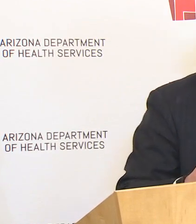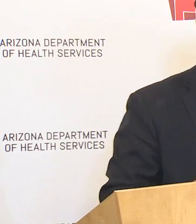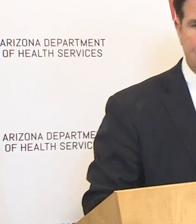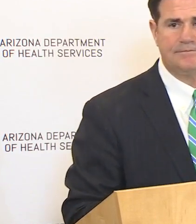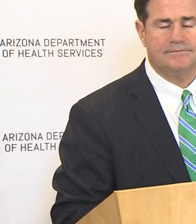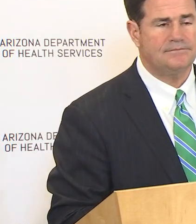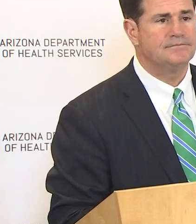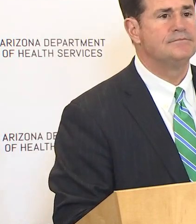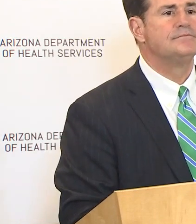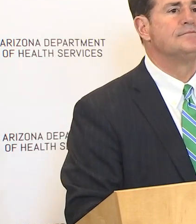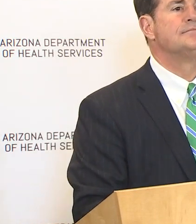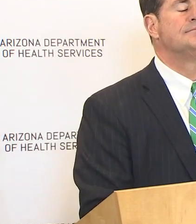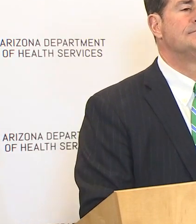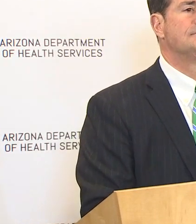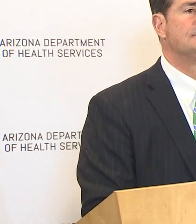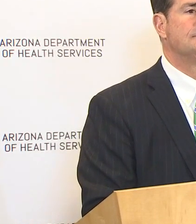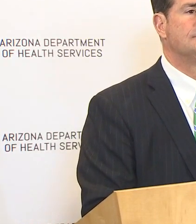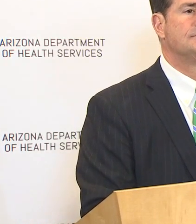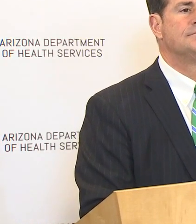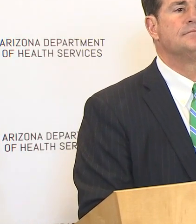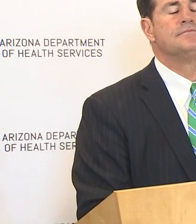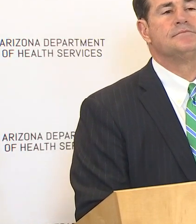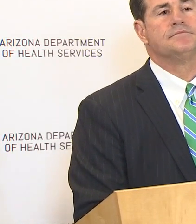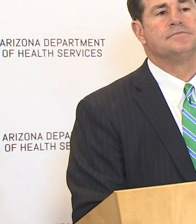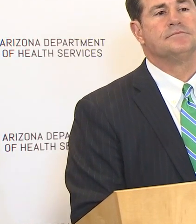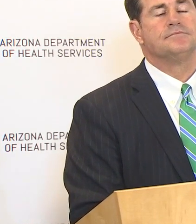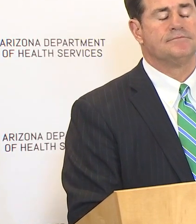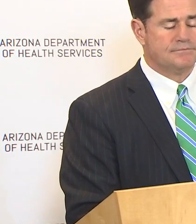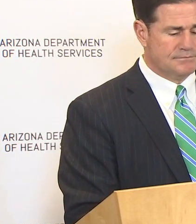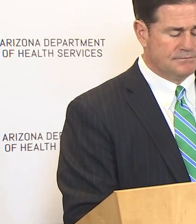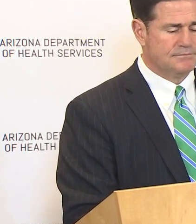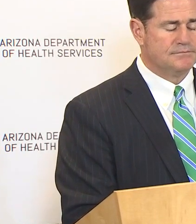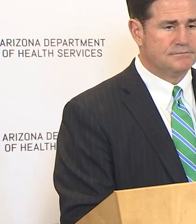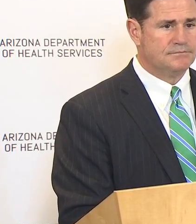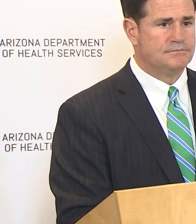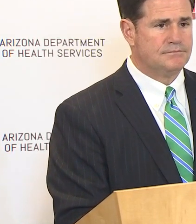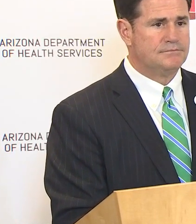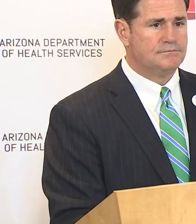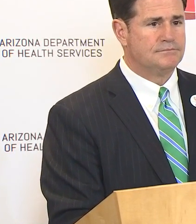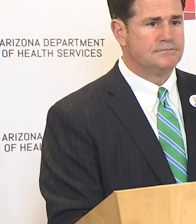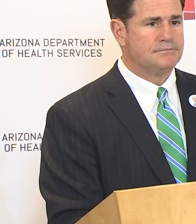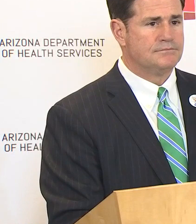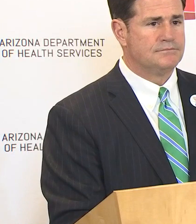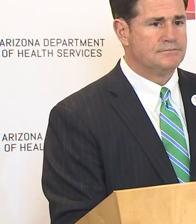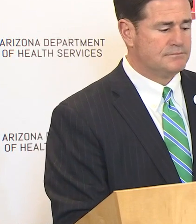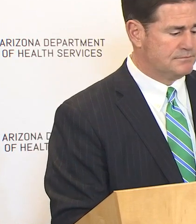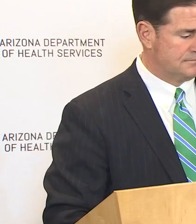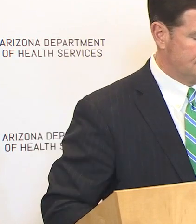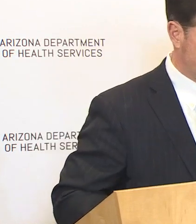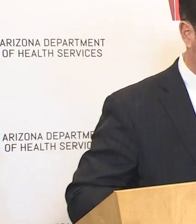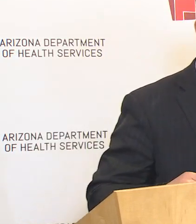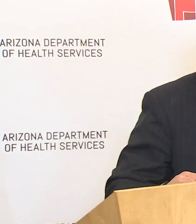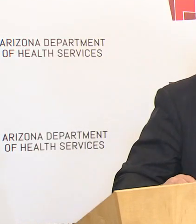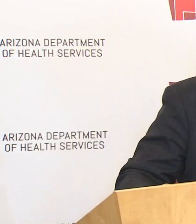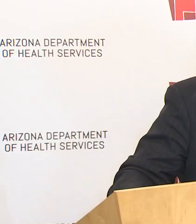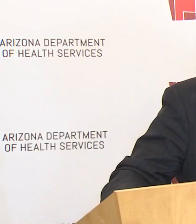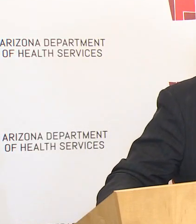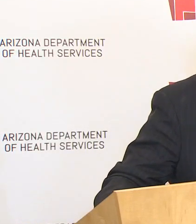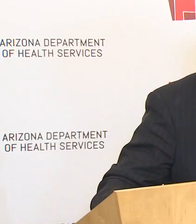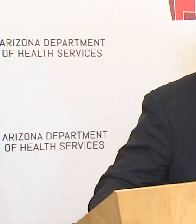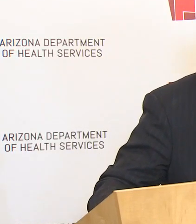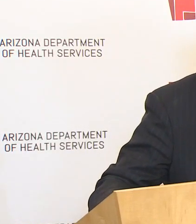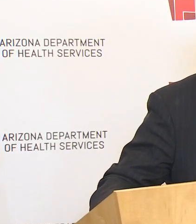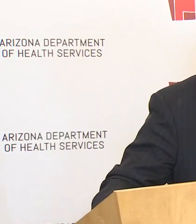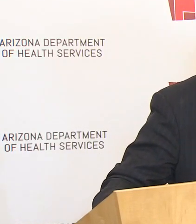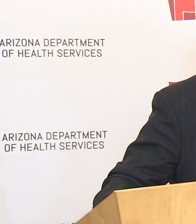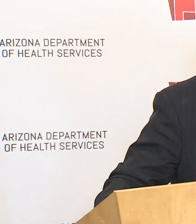in front here, and then we really have to get going. In regards to the local economy, Governor, some warehouses, Costco, Walmart have